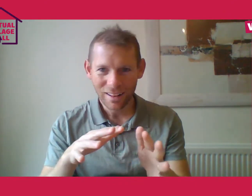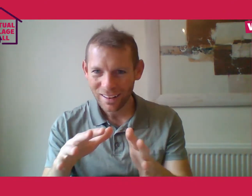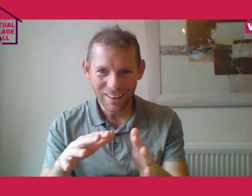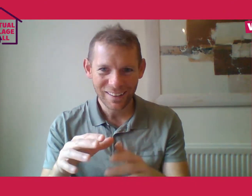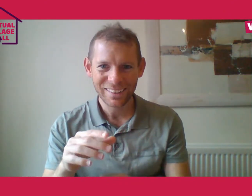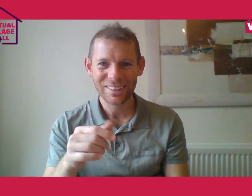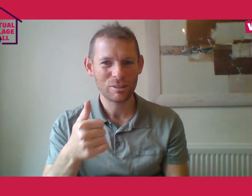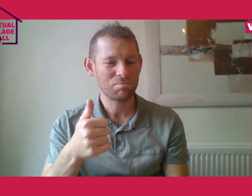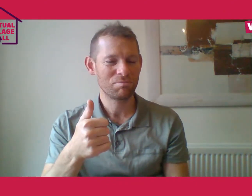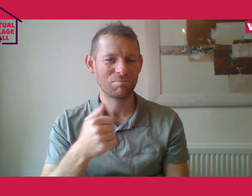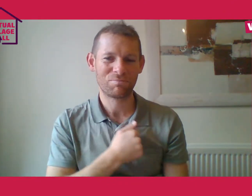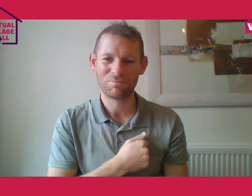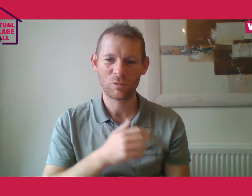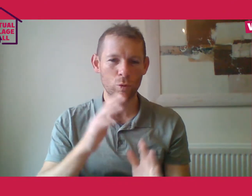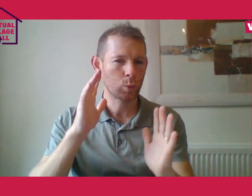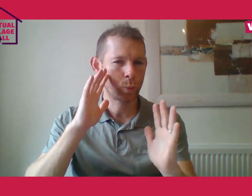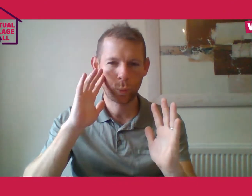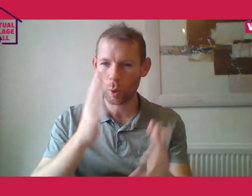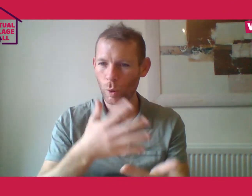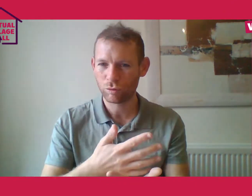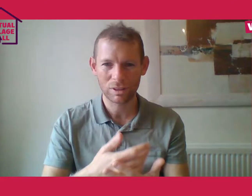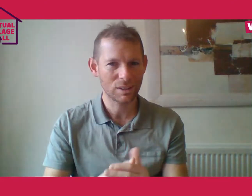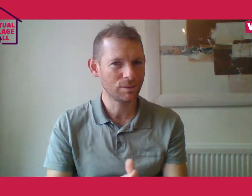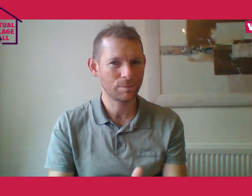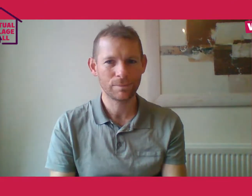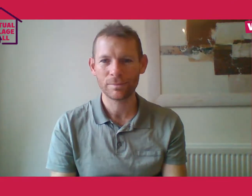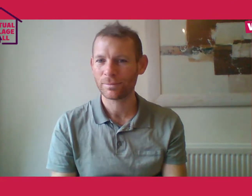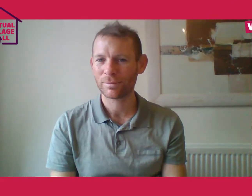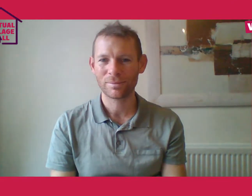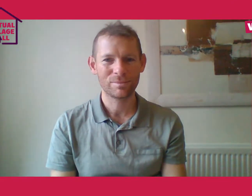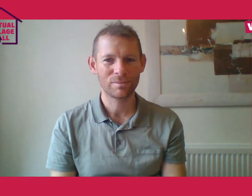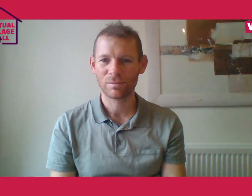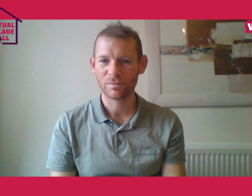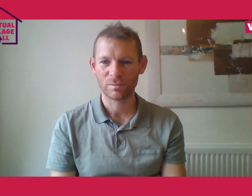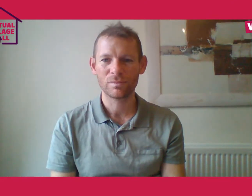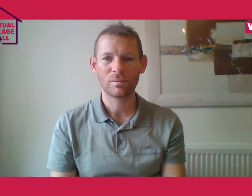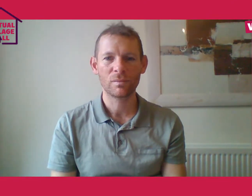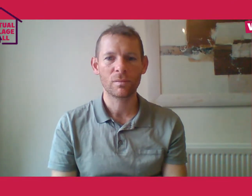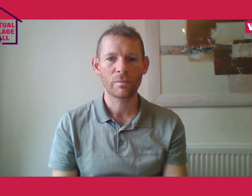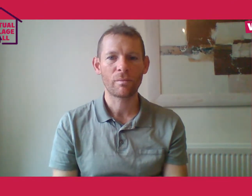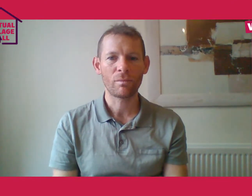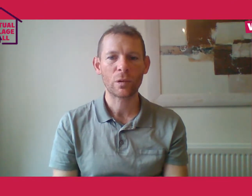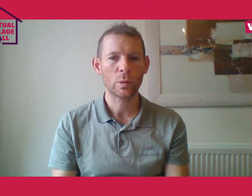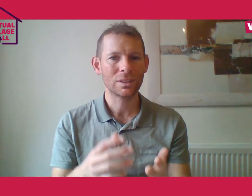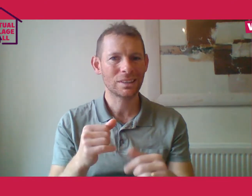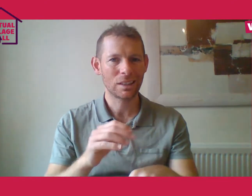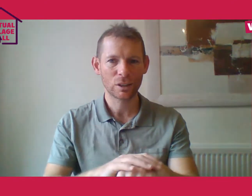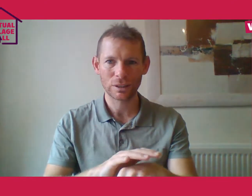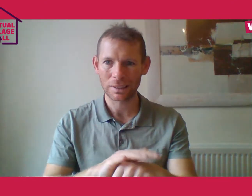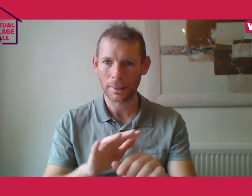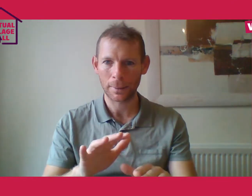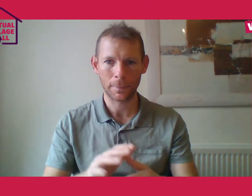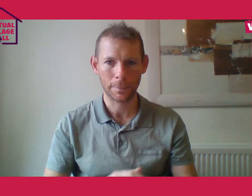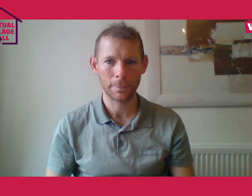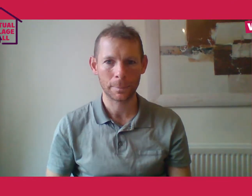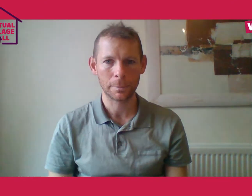Oh, sorry, Kellyanne, that you're maybe missing a few things. I know this happens sometimes. Don't worry. Hopefully, you'll get sorted. Take your time to